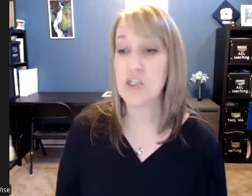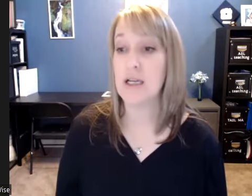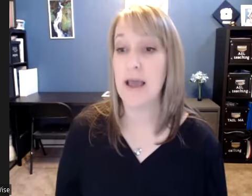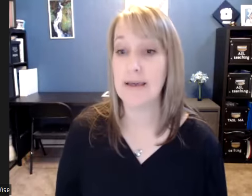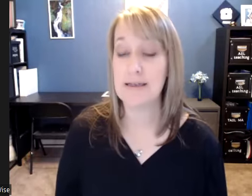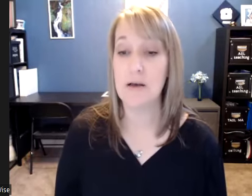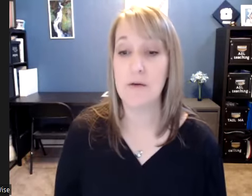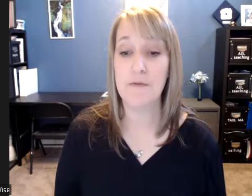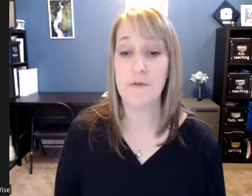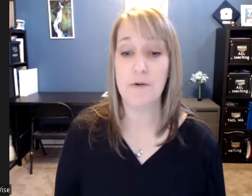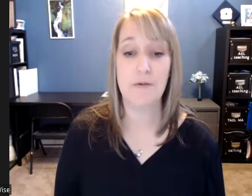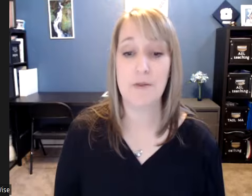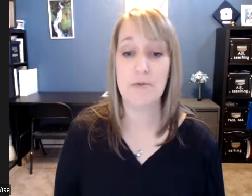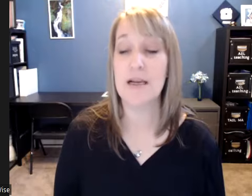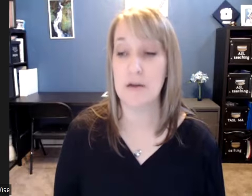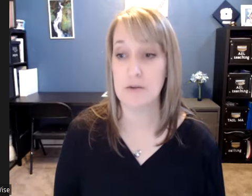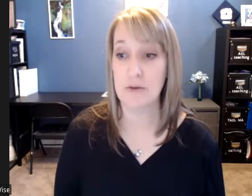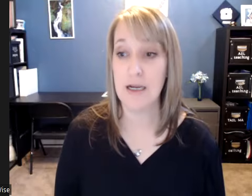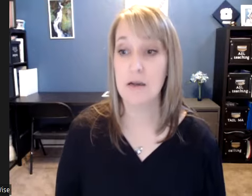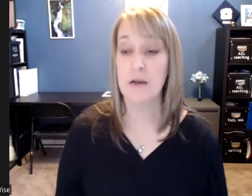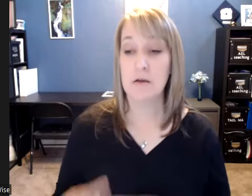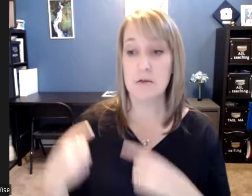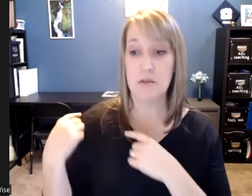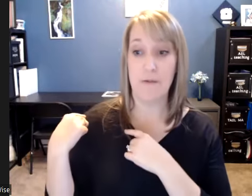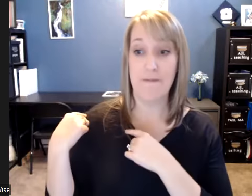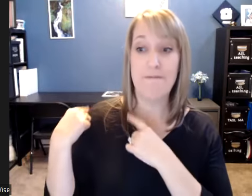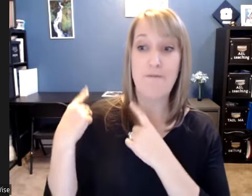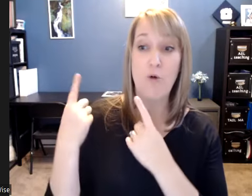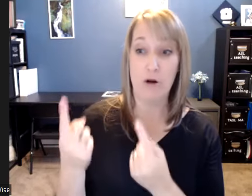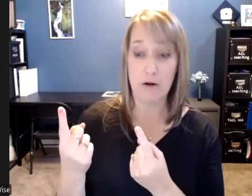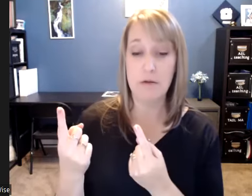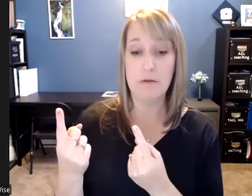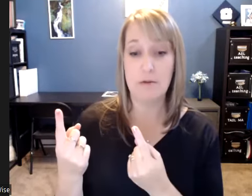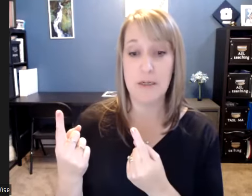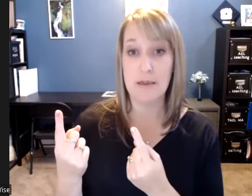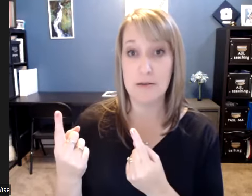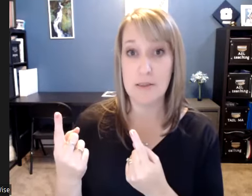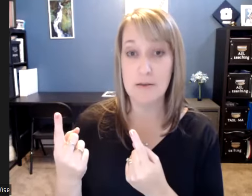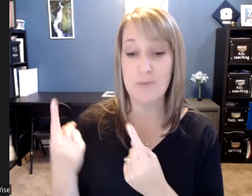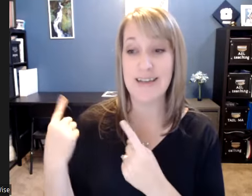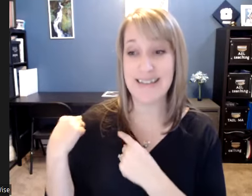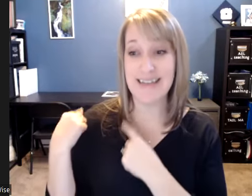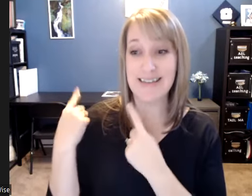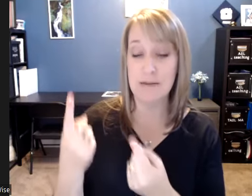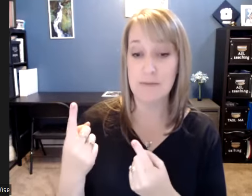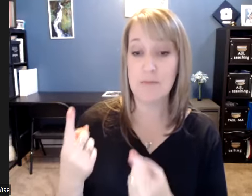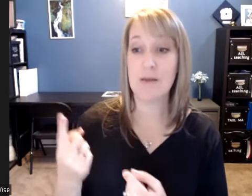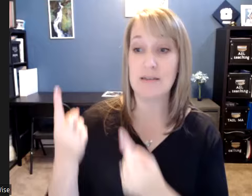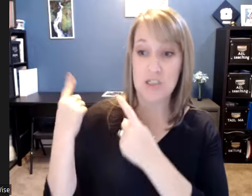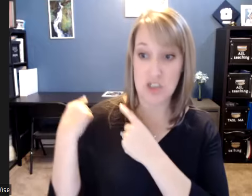teaching ASL for 3 years, right? So for 3 years would be since, because I